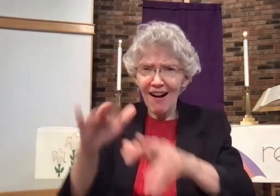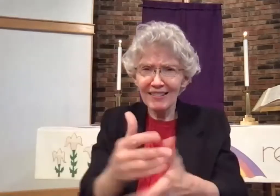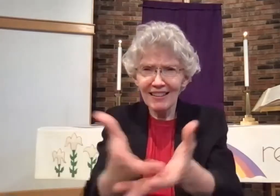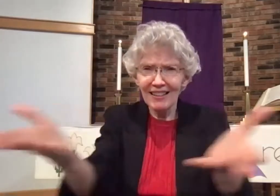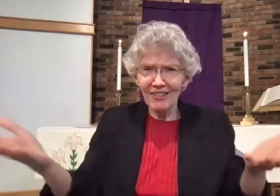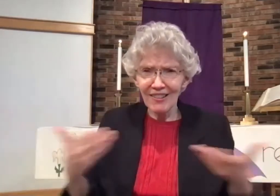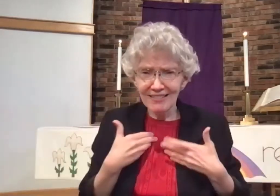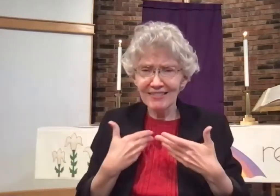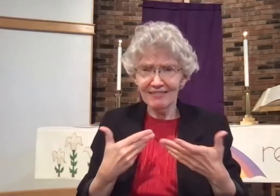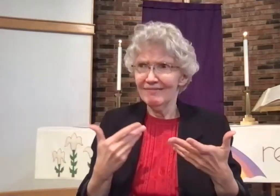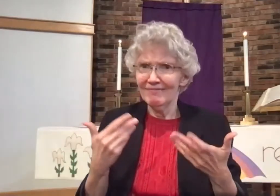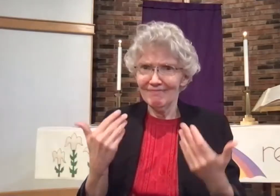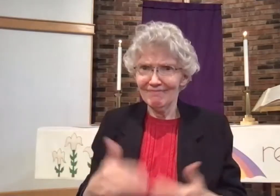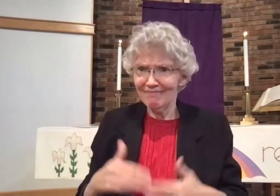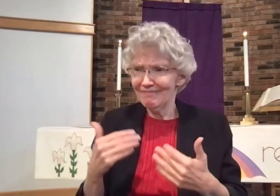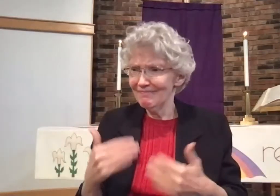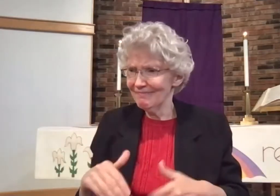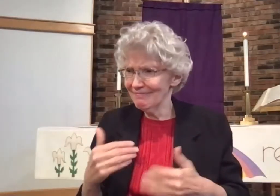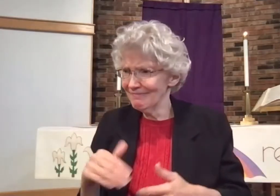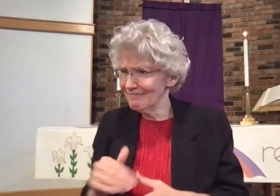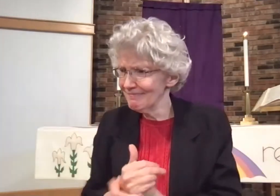God kept going and even sent us the Holy Spirit.